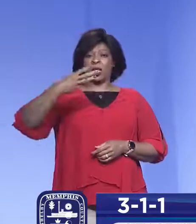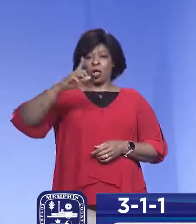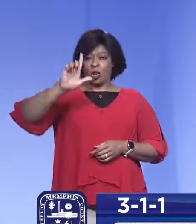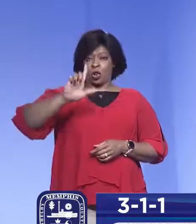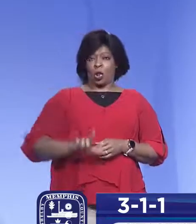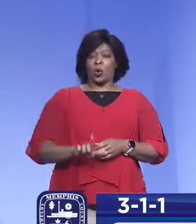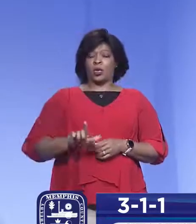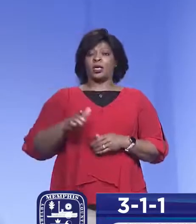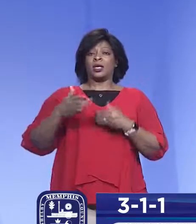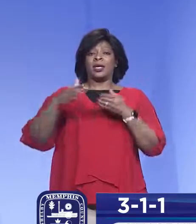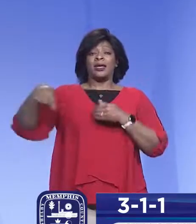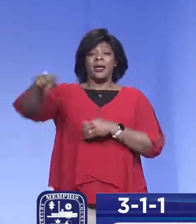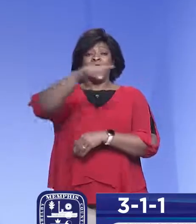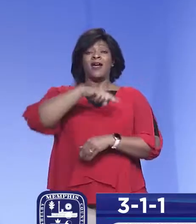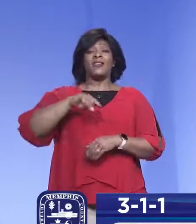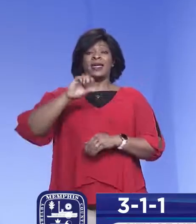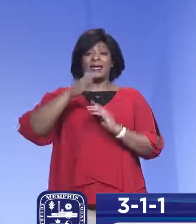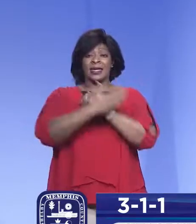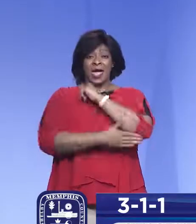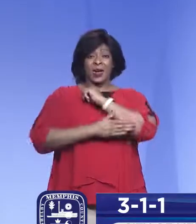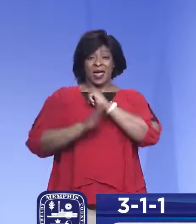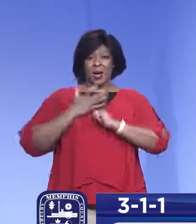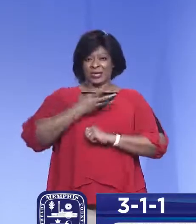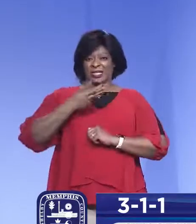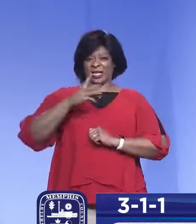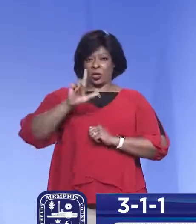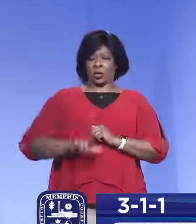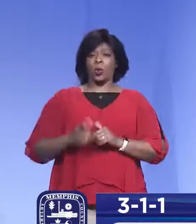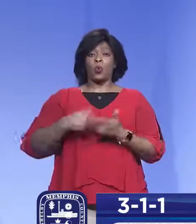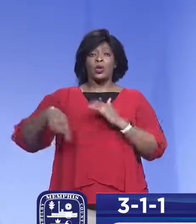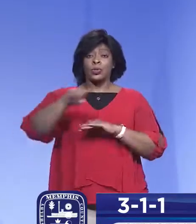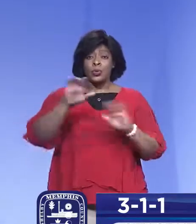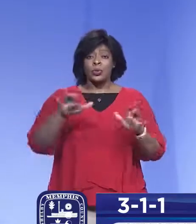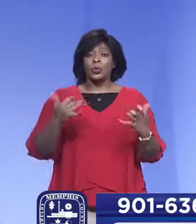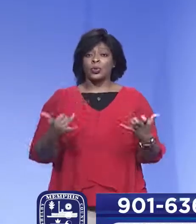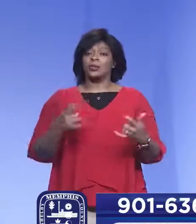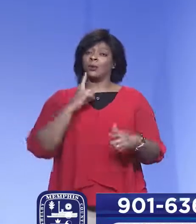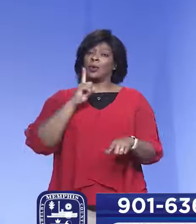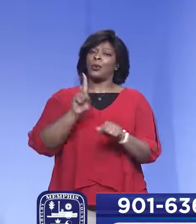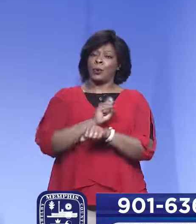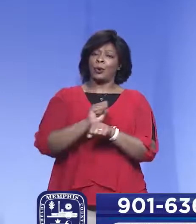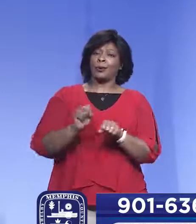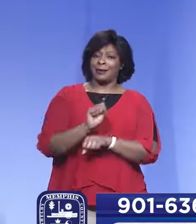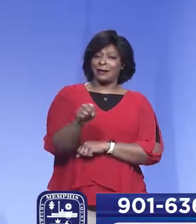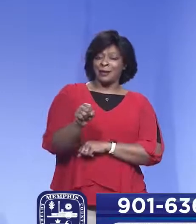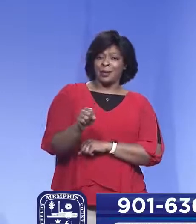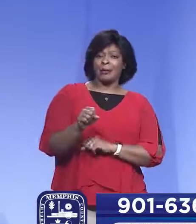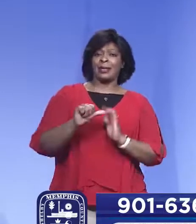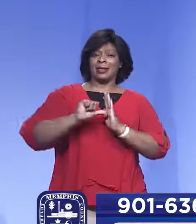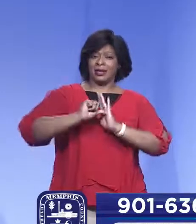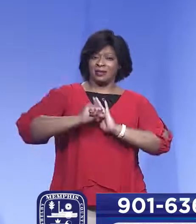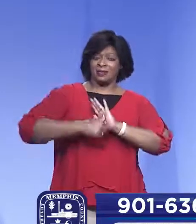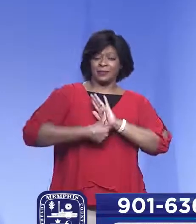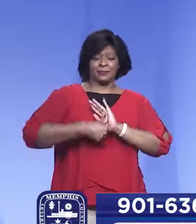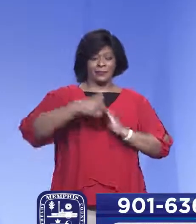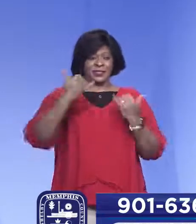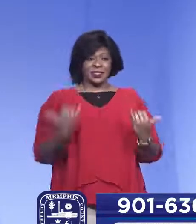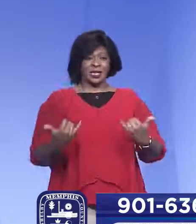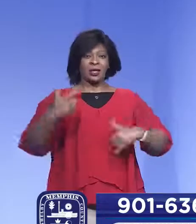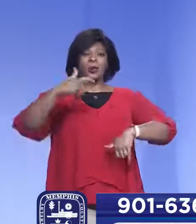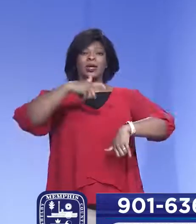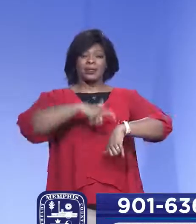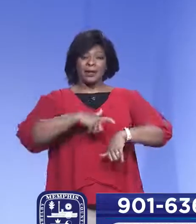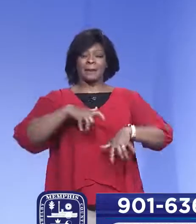90-plus counties in the entire state. So what you are doing is working. But I want to reemphasize that this is the time to